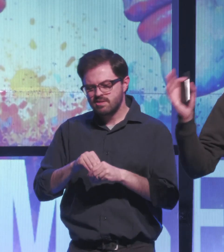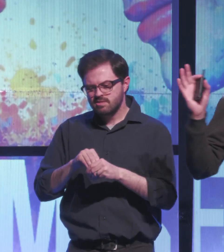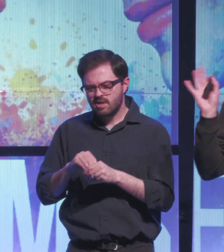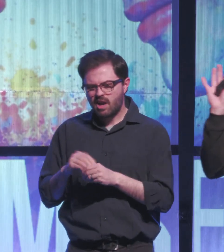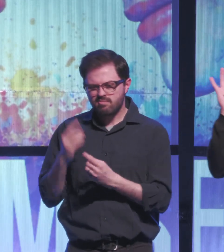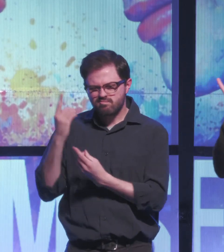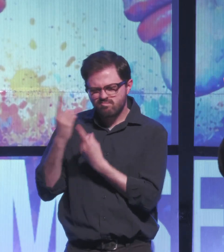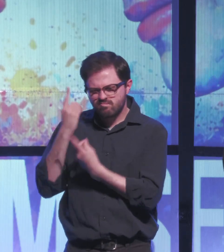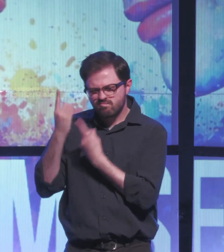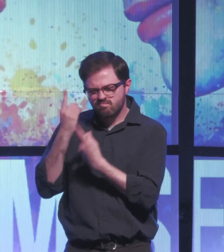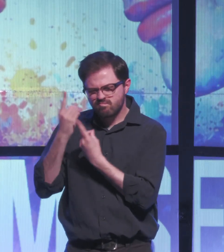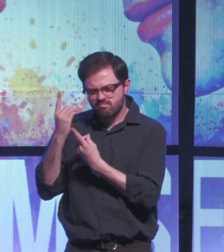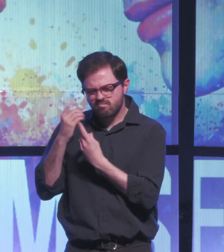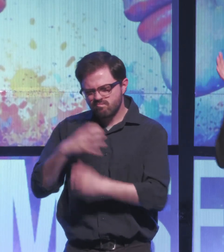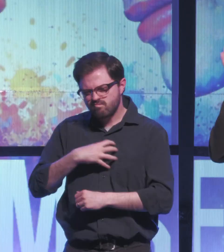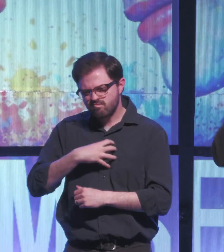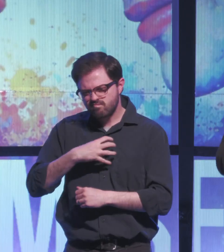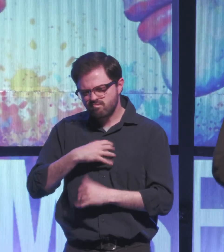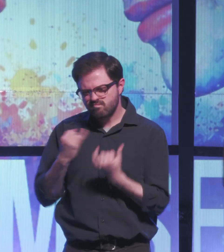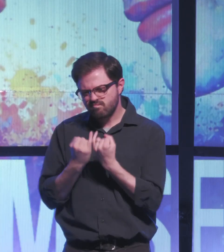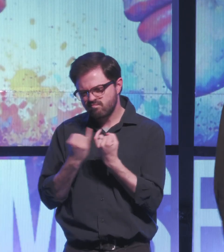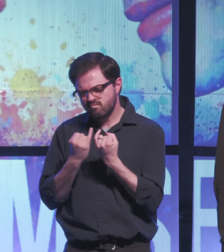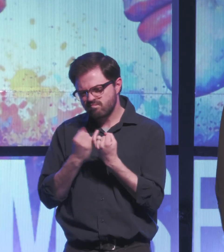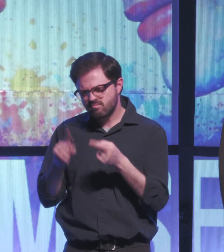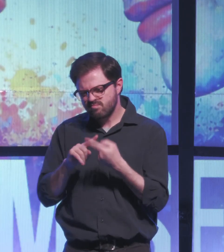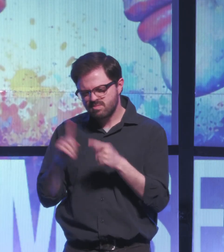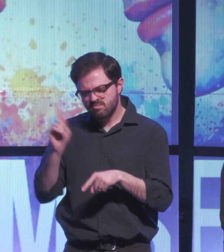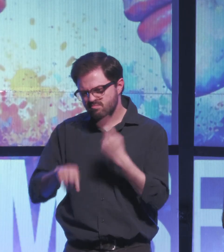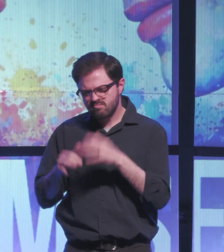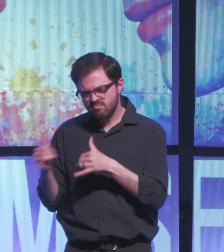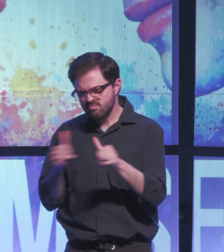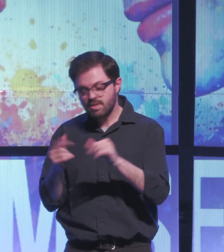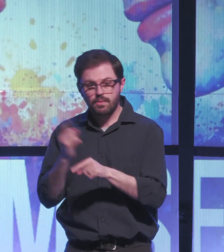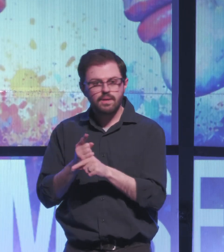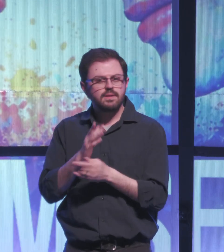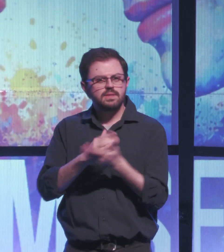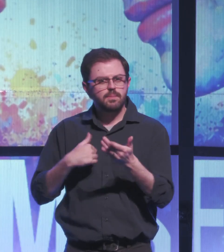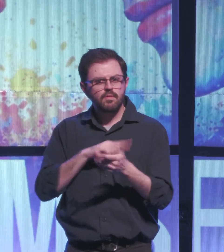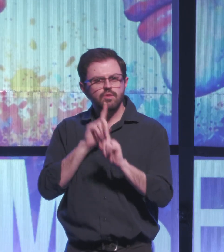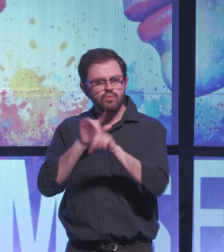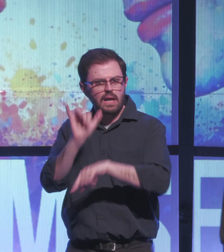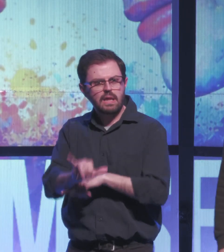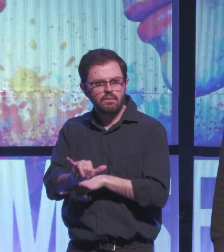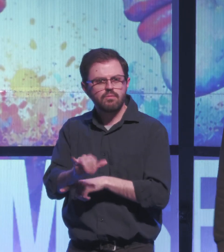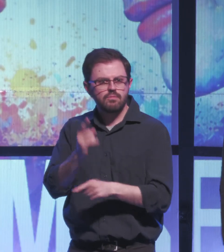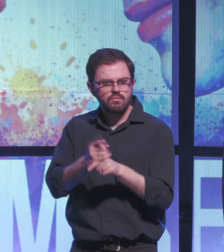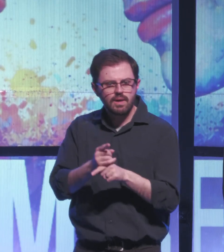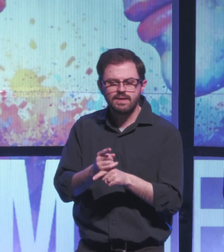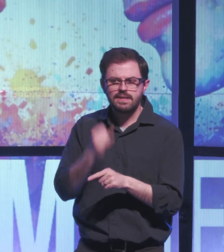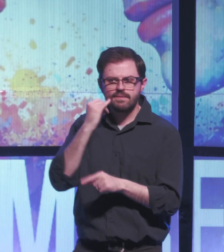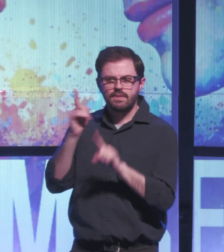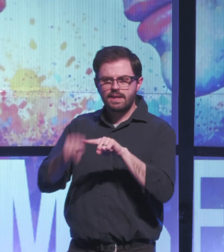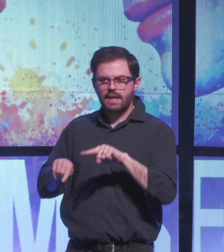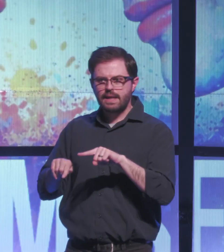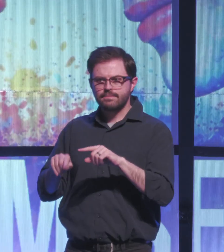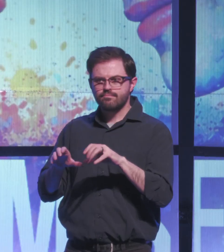one option. Some of us do that, right? If I can't, I would get stuck, and I'm just.